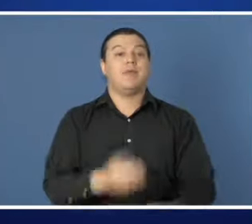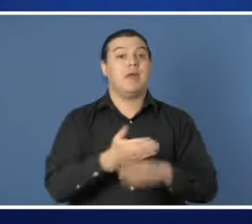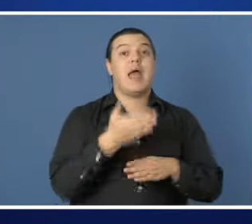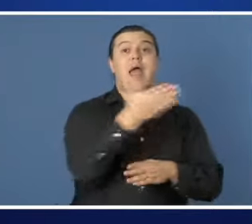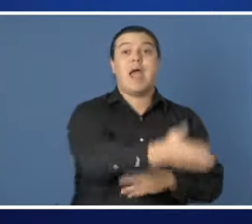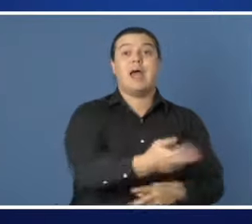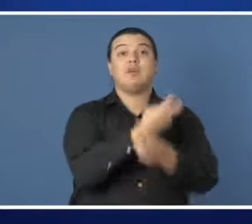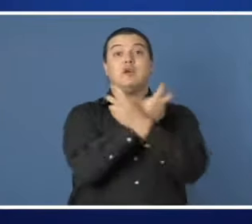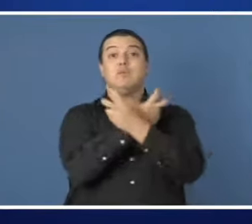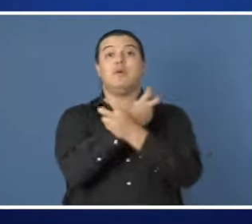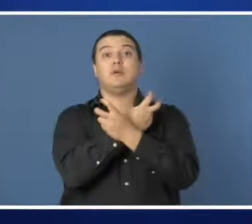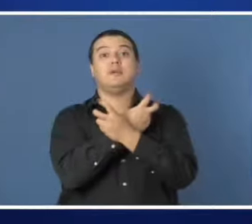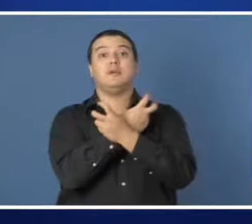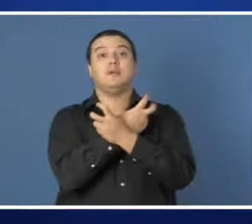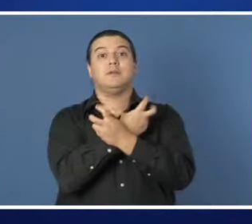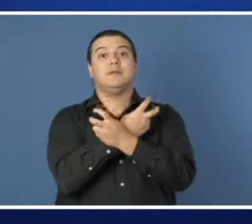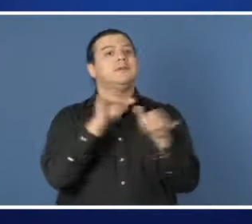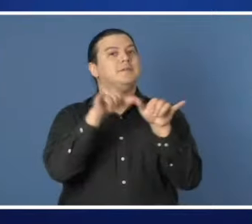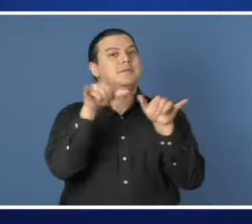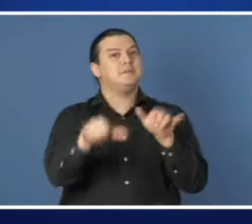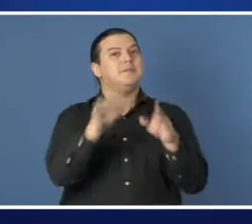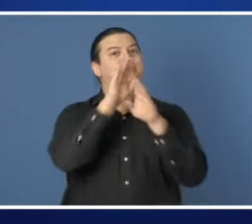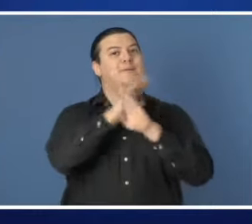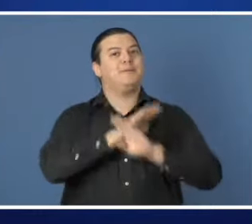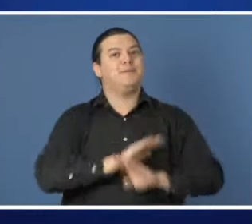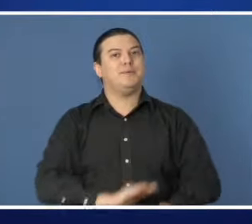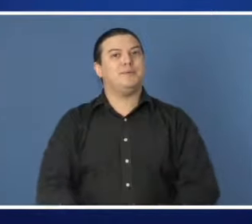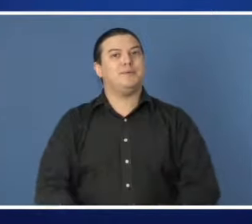After poisoning, stay calm.